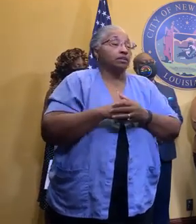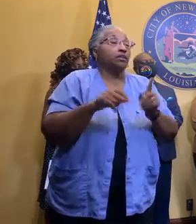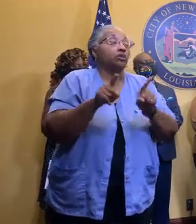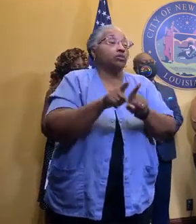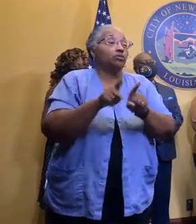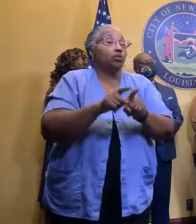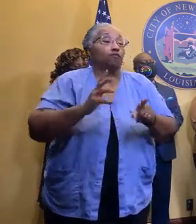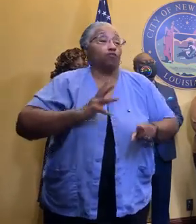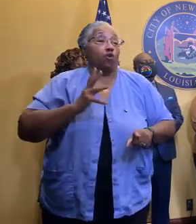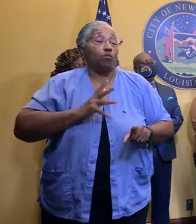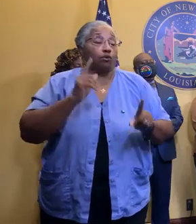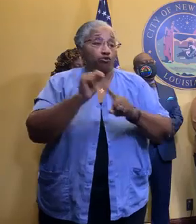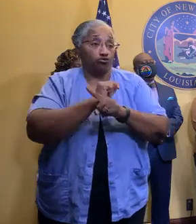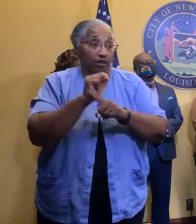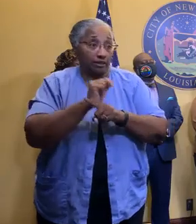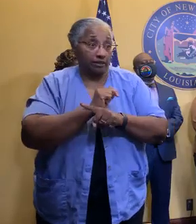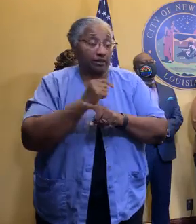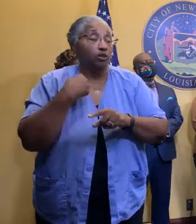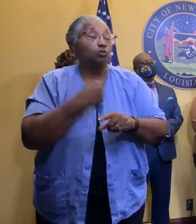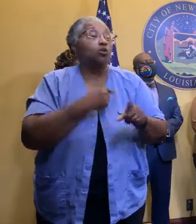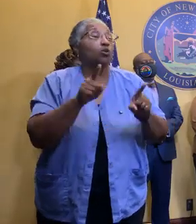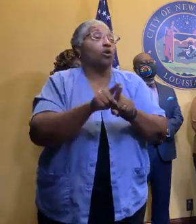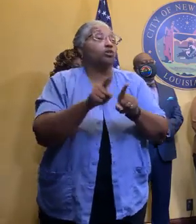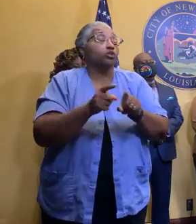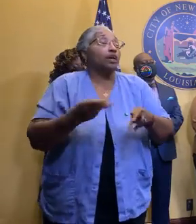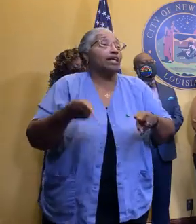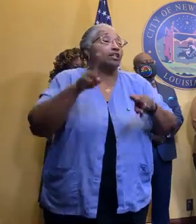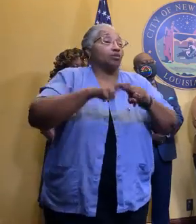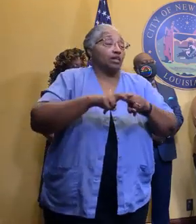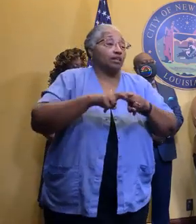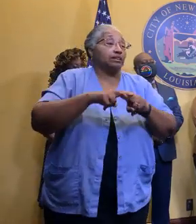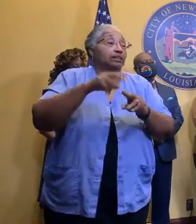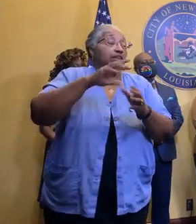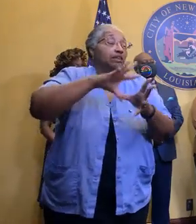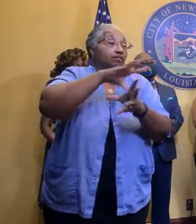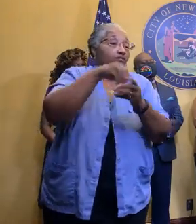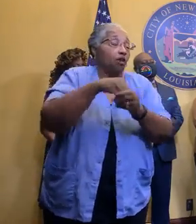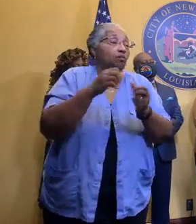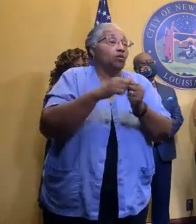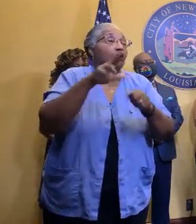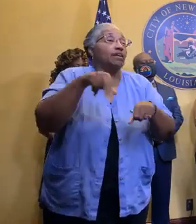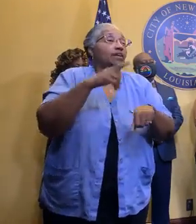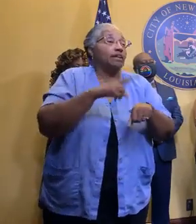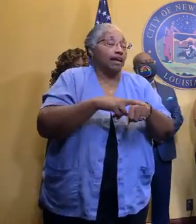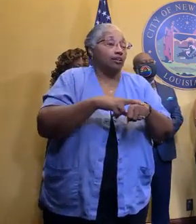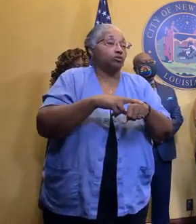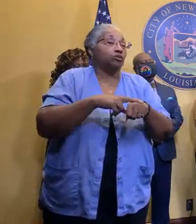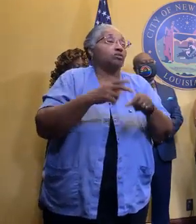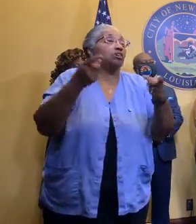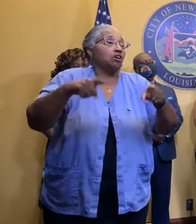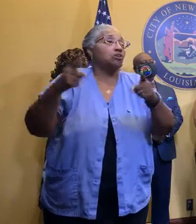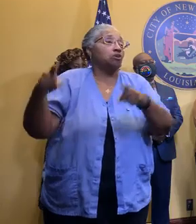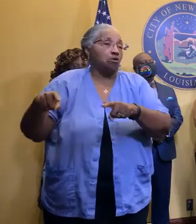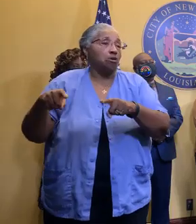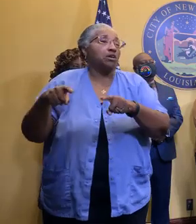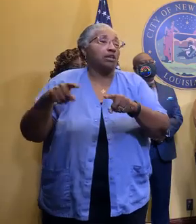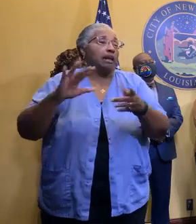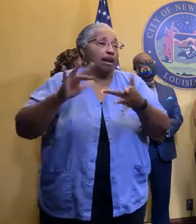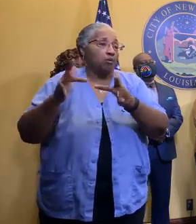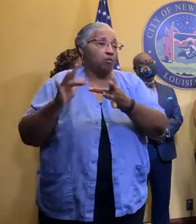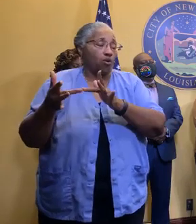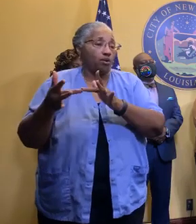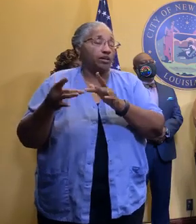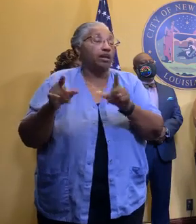formal trainings. We will also increase engagement between representatives of naturally occurring social networks and